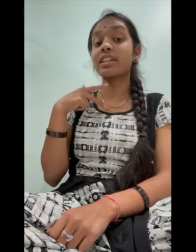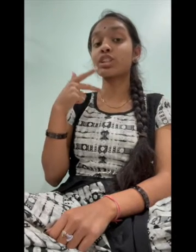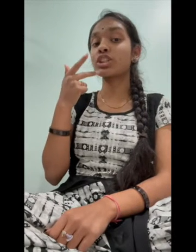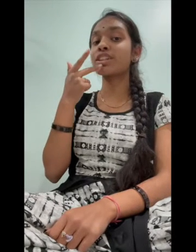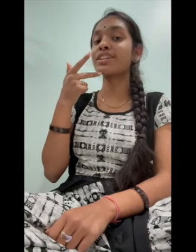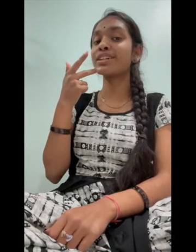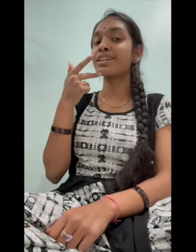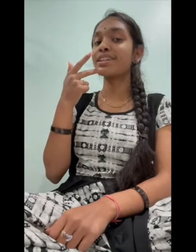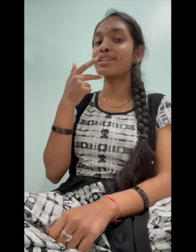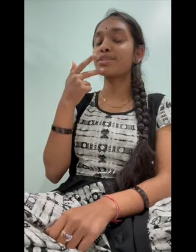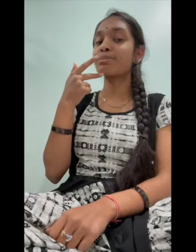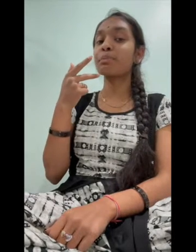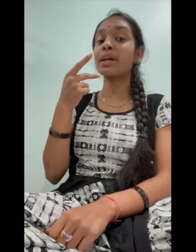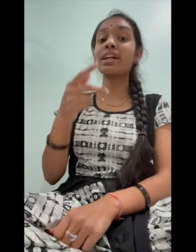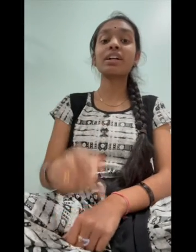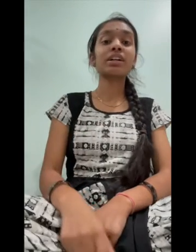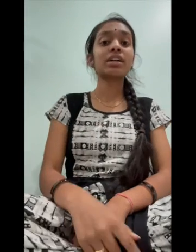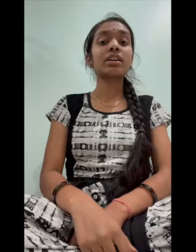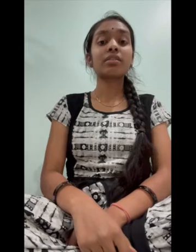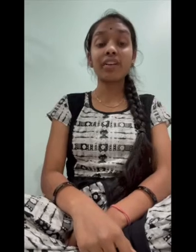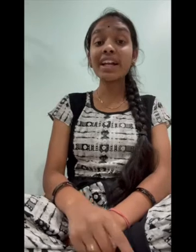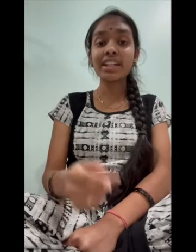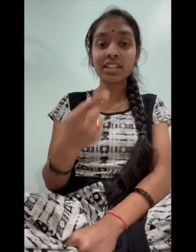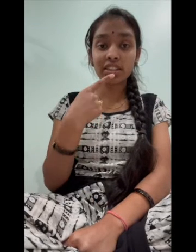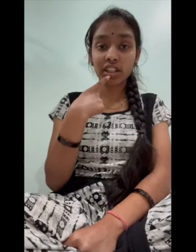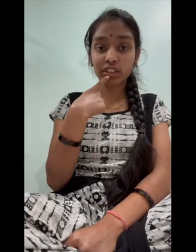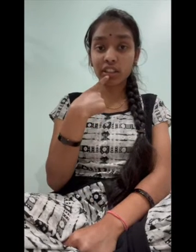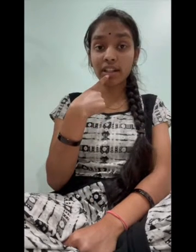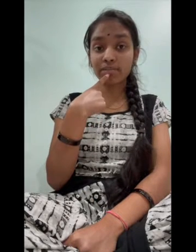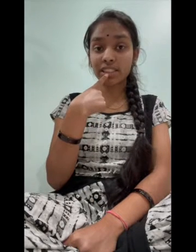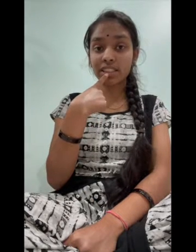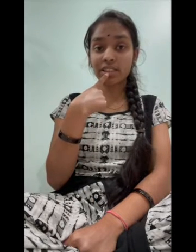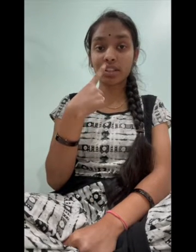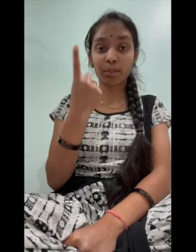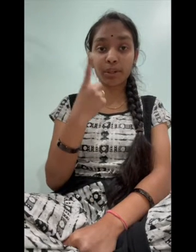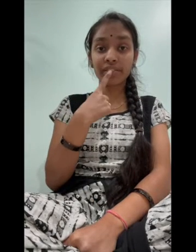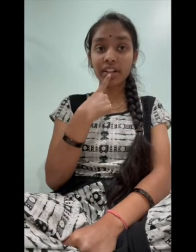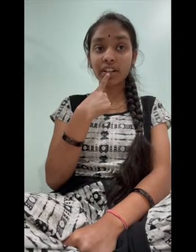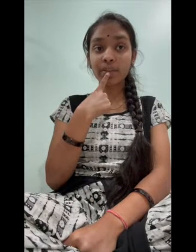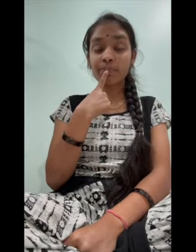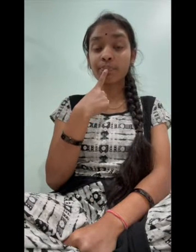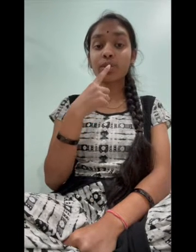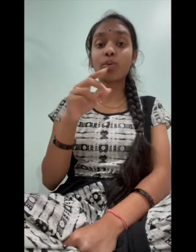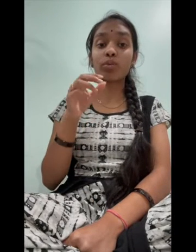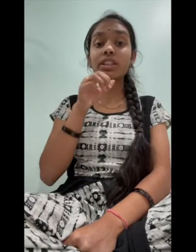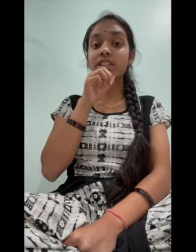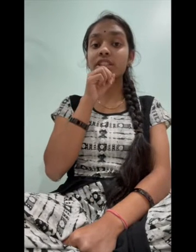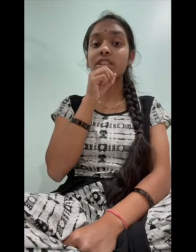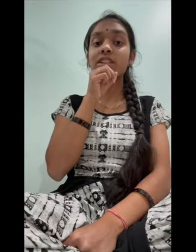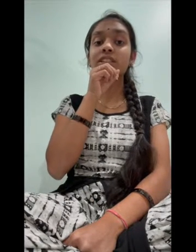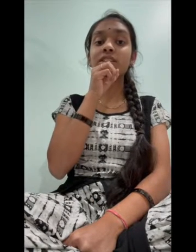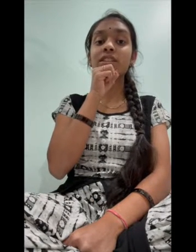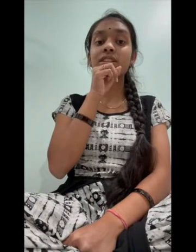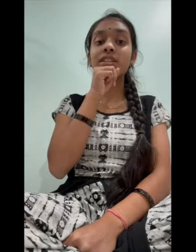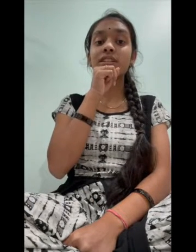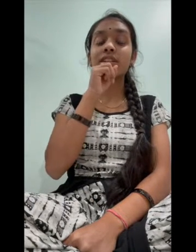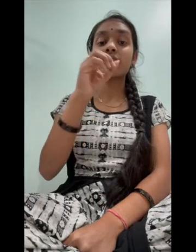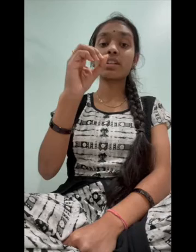itch. This would be pink. Red. Touch your lips with your pointy finger. Orange.